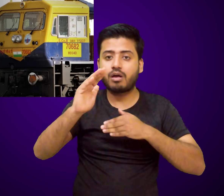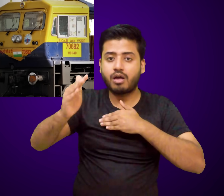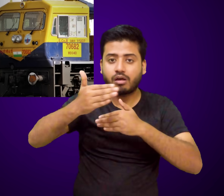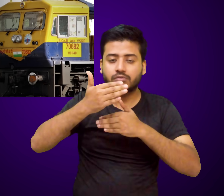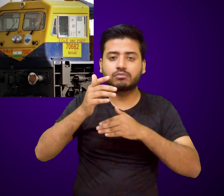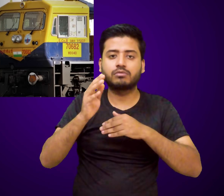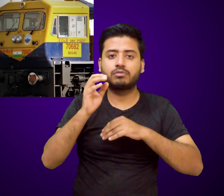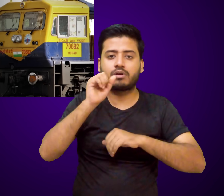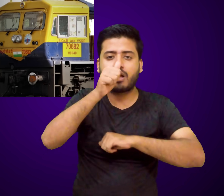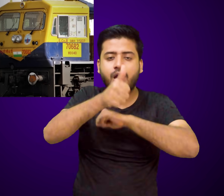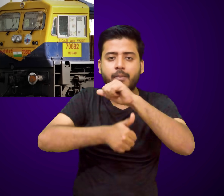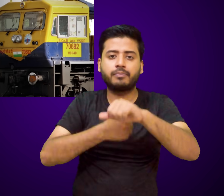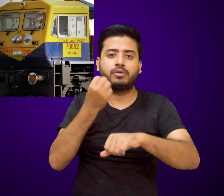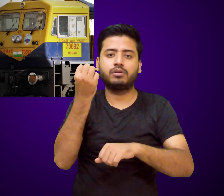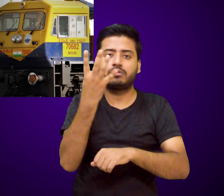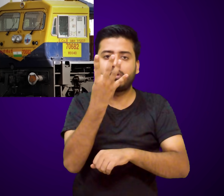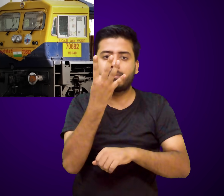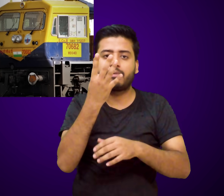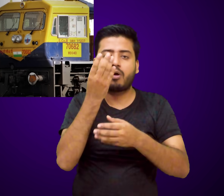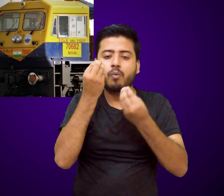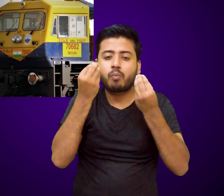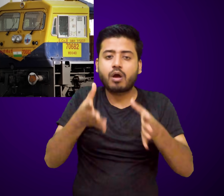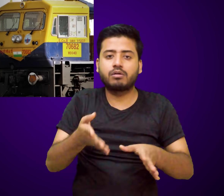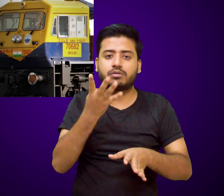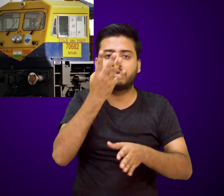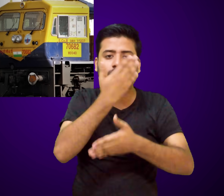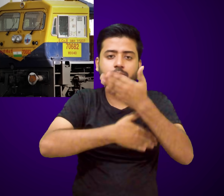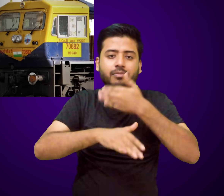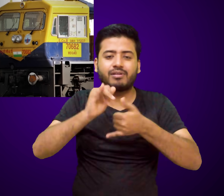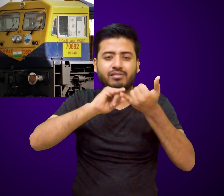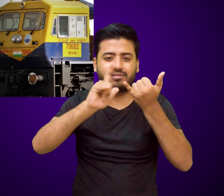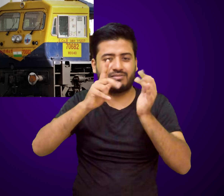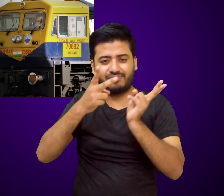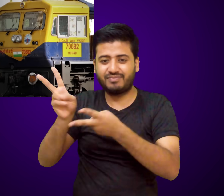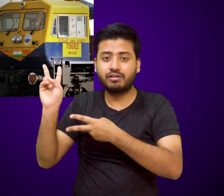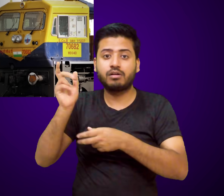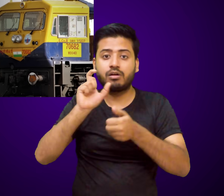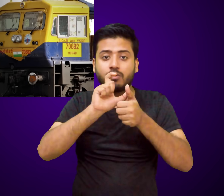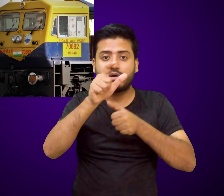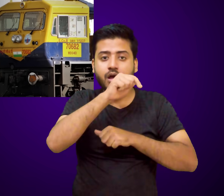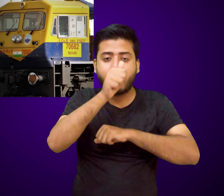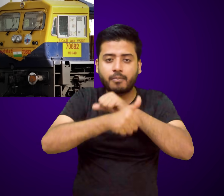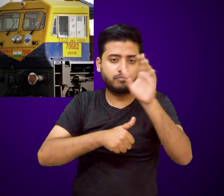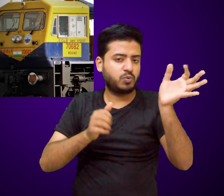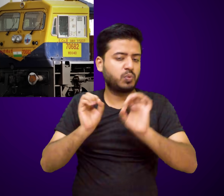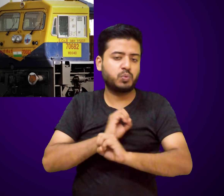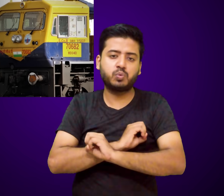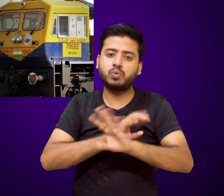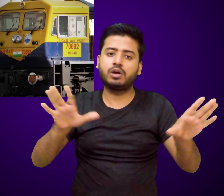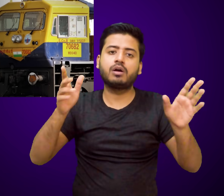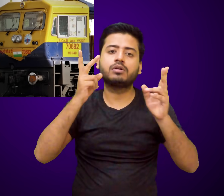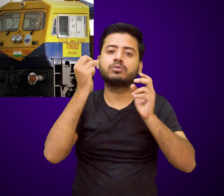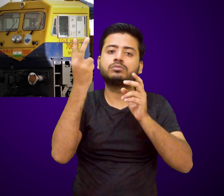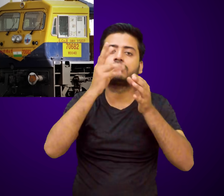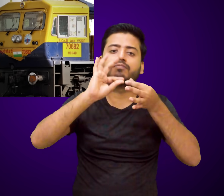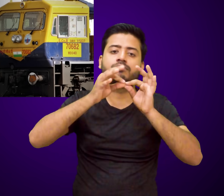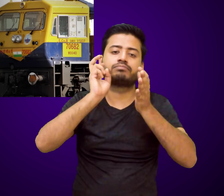the Chief Commissioner for Persons with Disabilities, CCPD. Online, you can file a complaint on their portal at